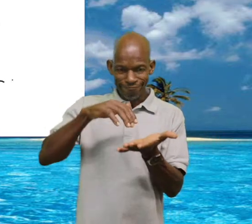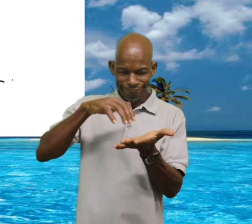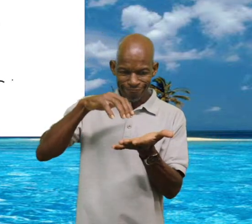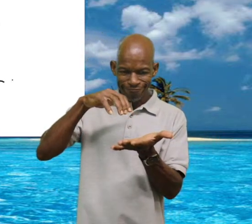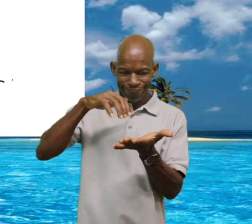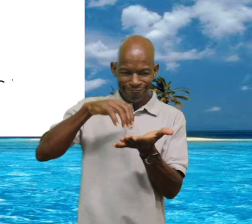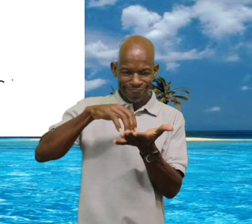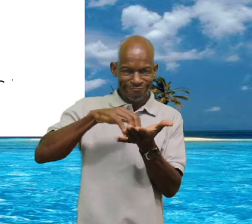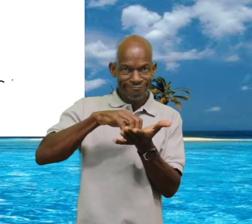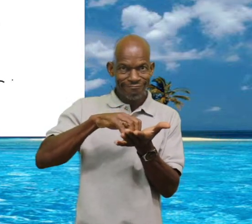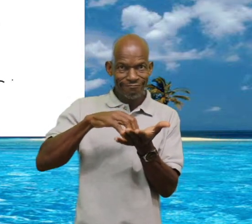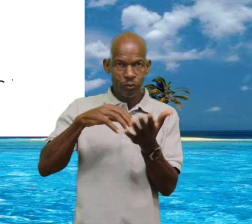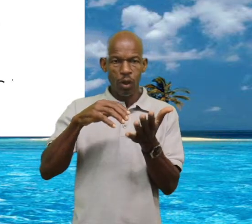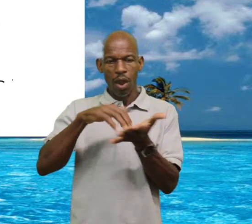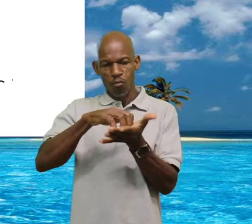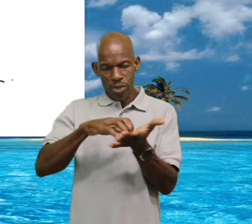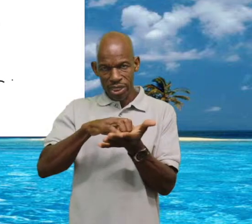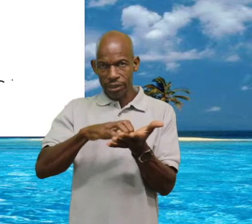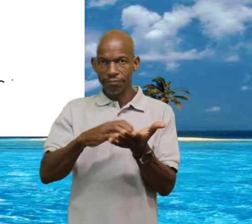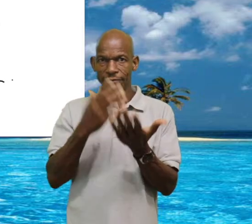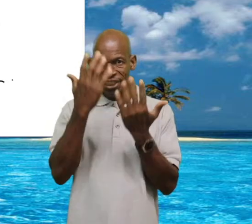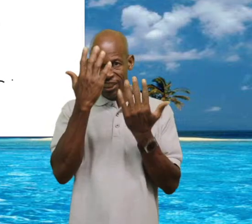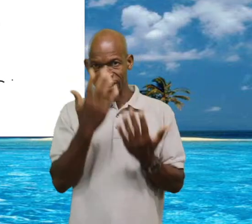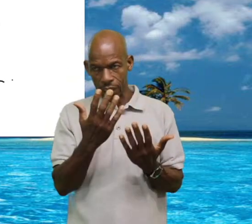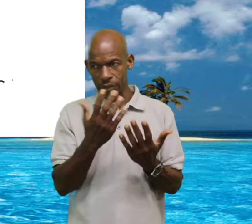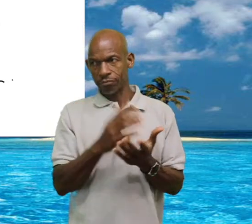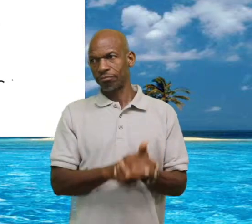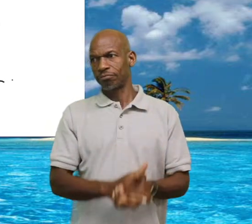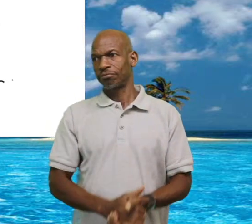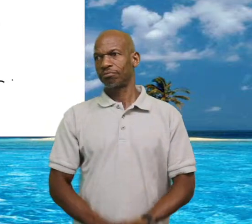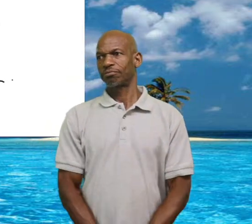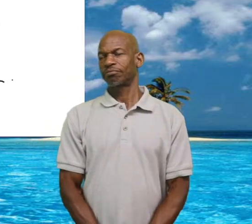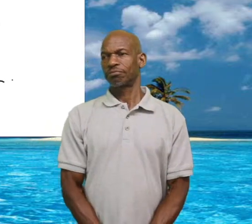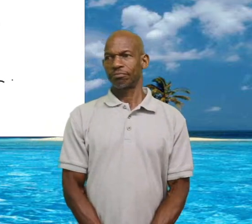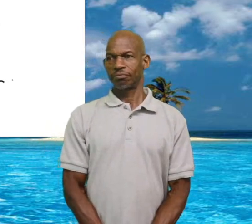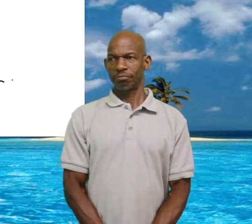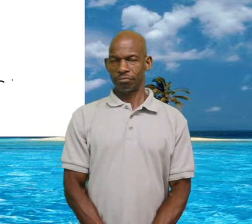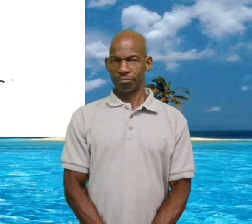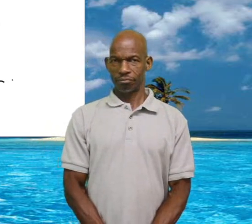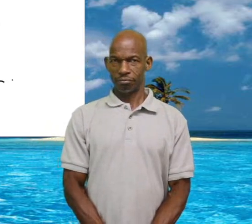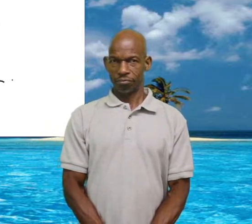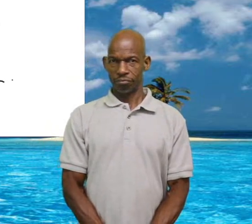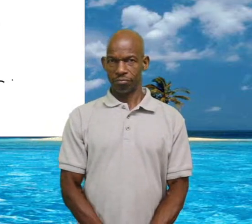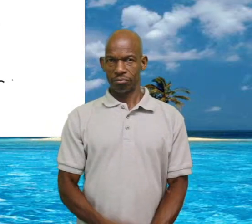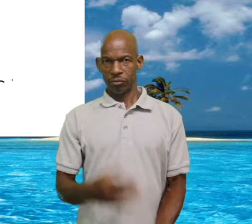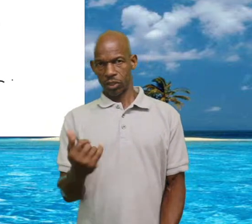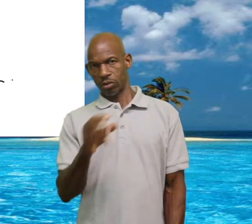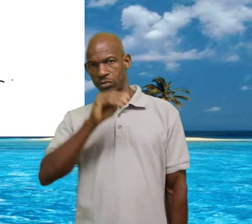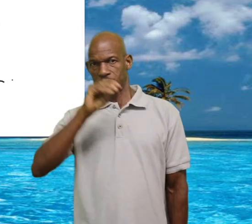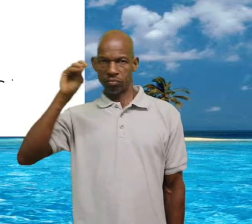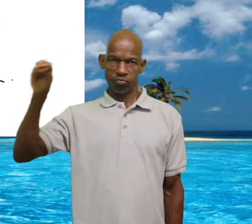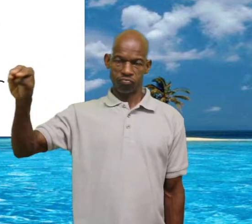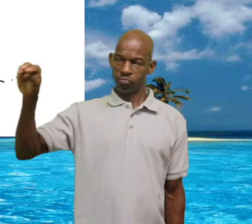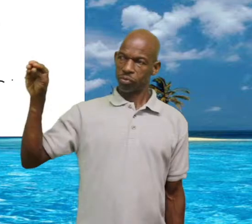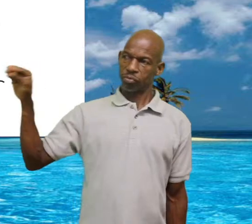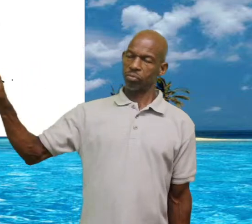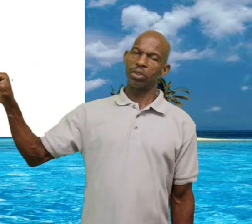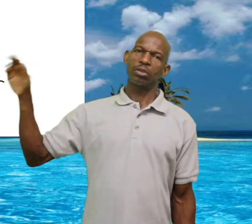the adjective weak and sad. So we can put those 2 adjectives in the same